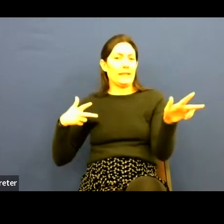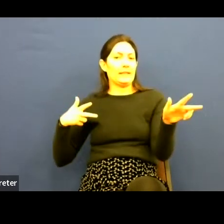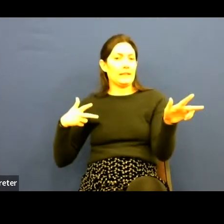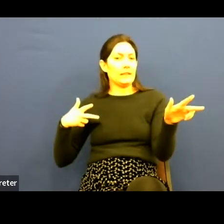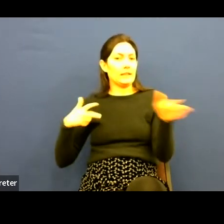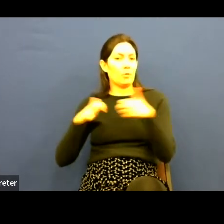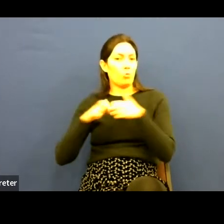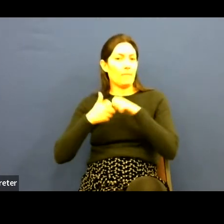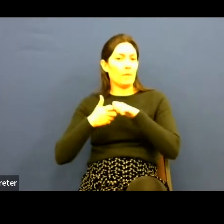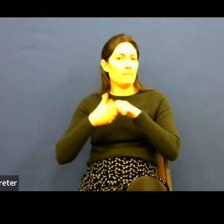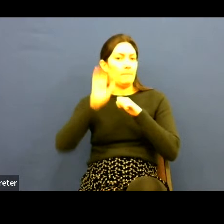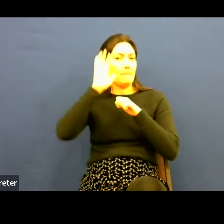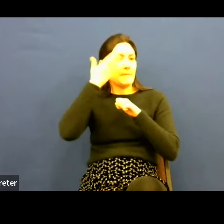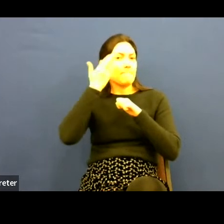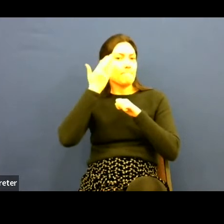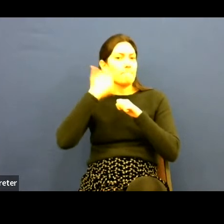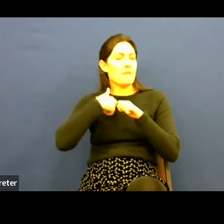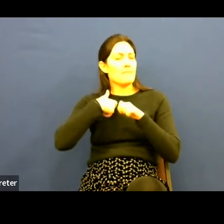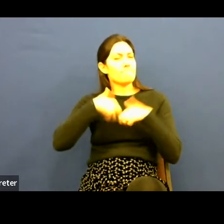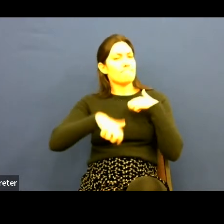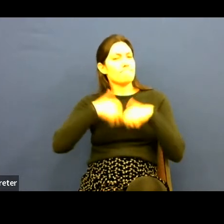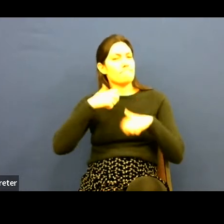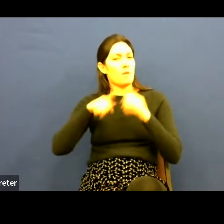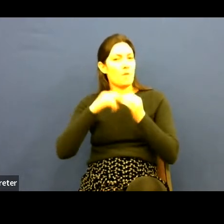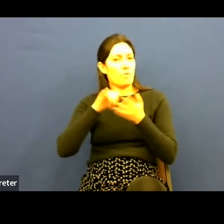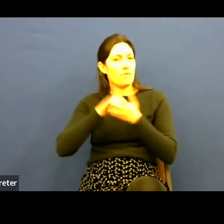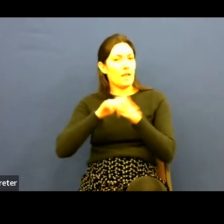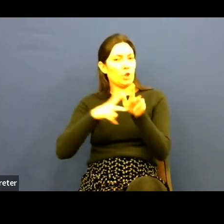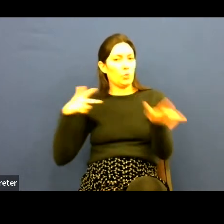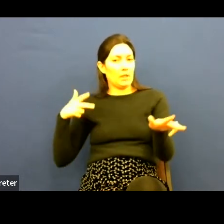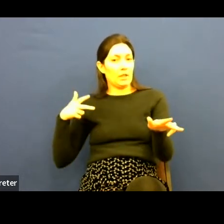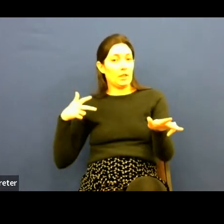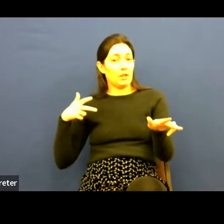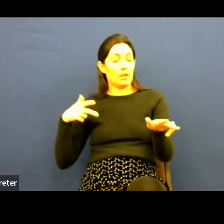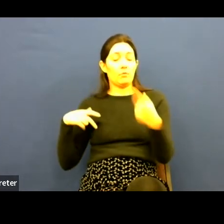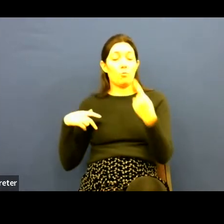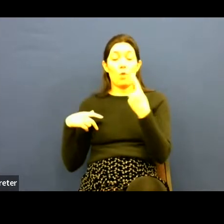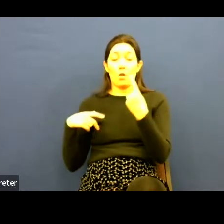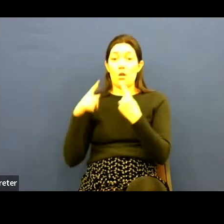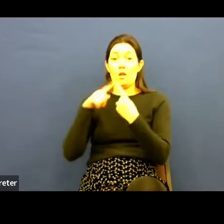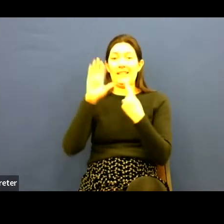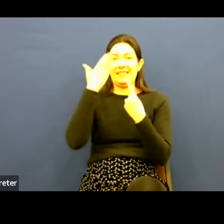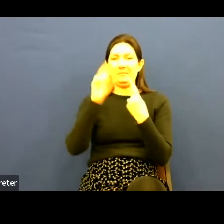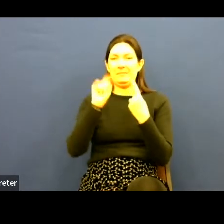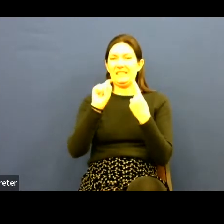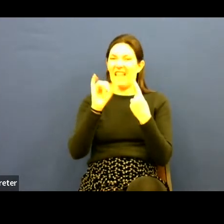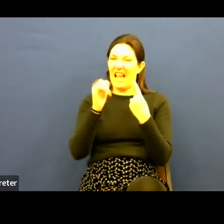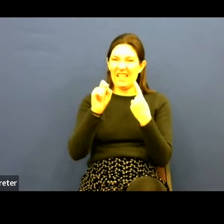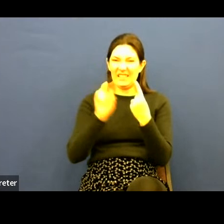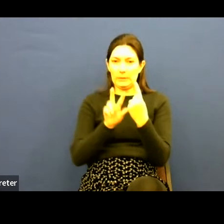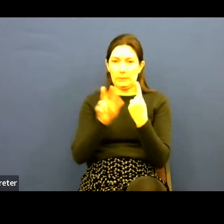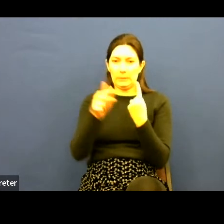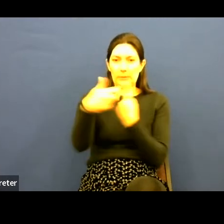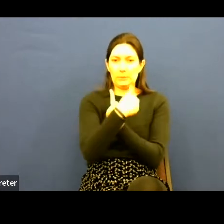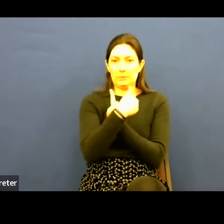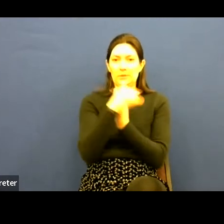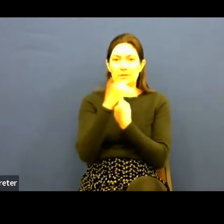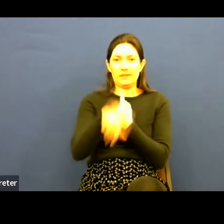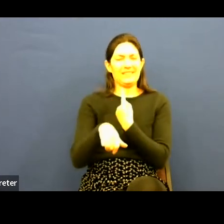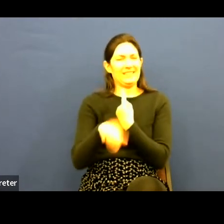queuing path. Mhm. A couple of them, one, that seems like an awfully tight turn. I think you're gonna lose a lot of the space because